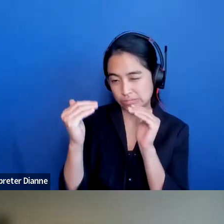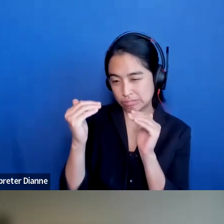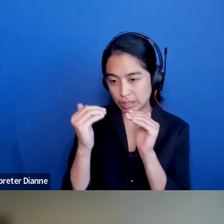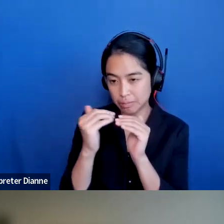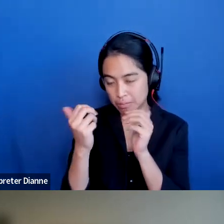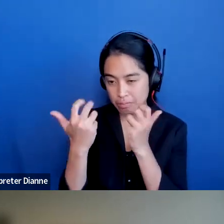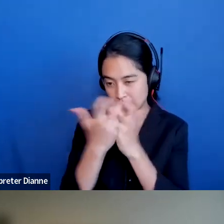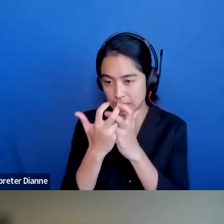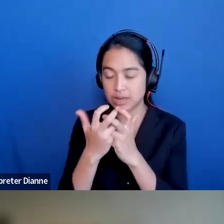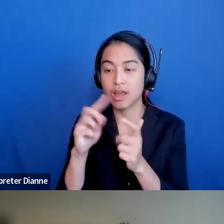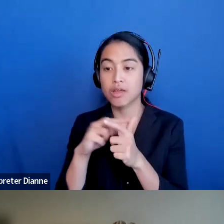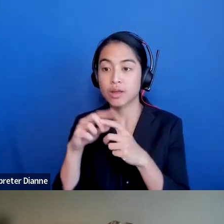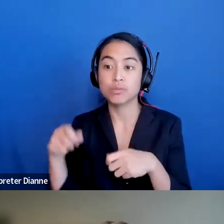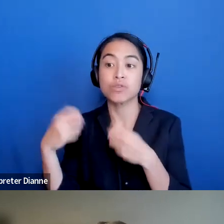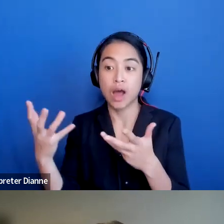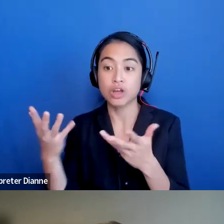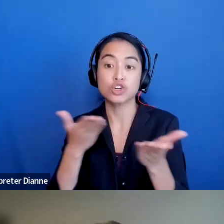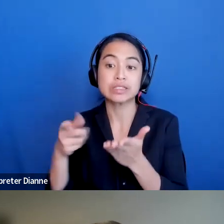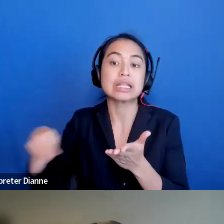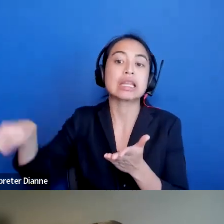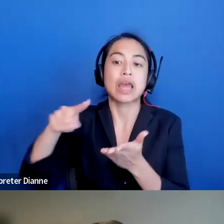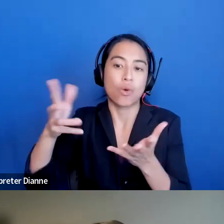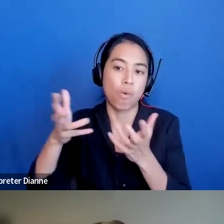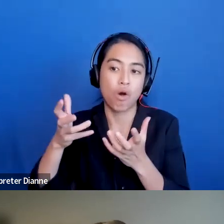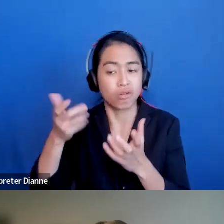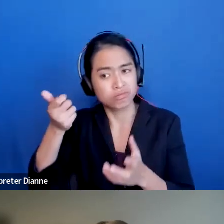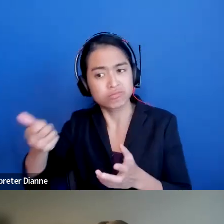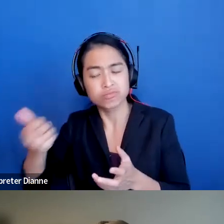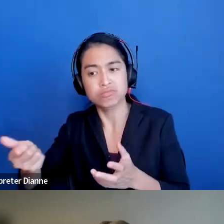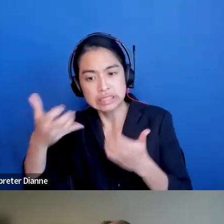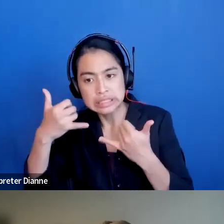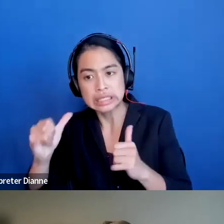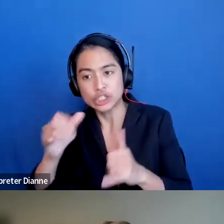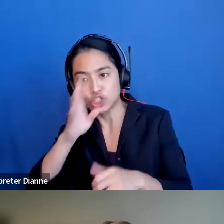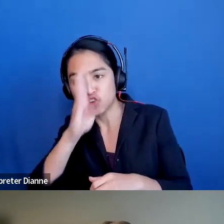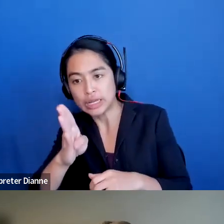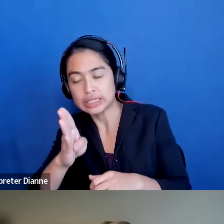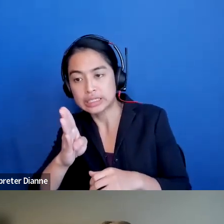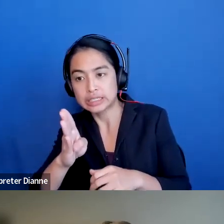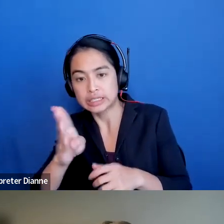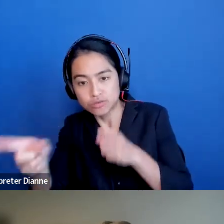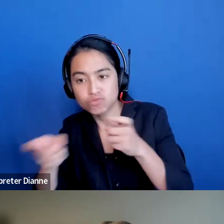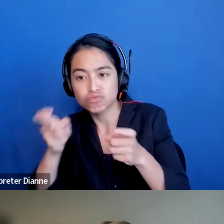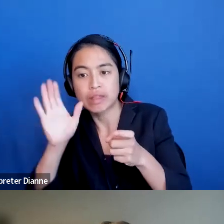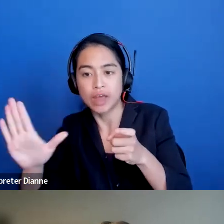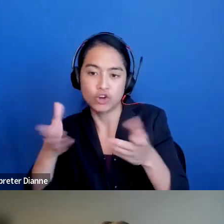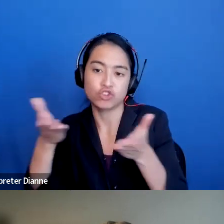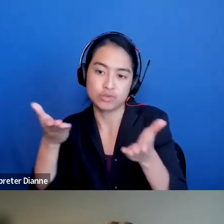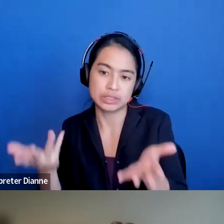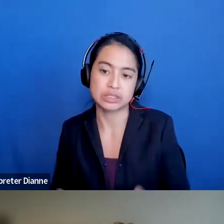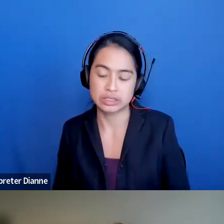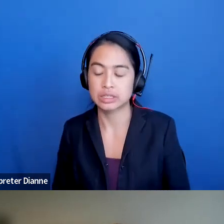then provide the services that they want, because they're the ones directing their services. And so